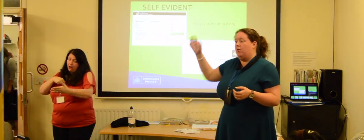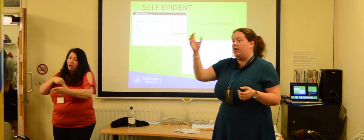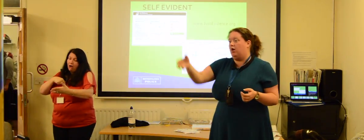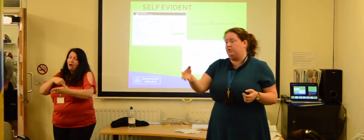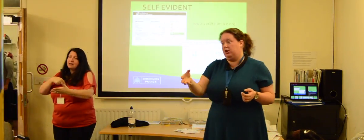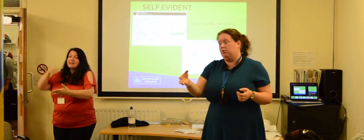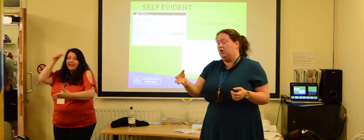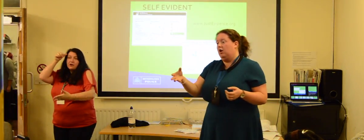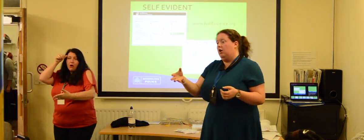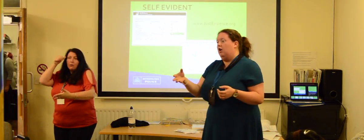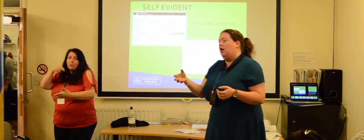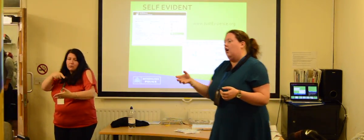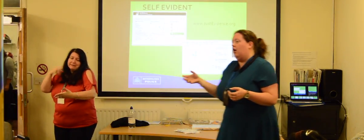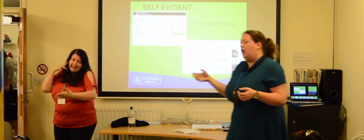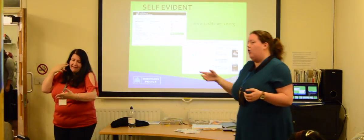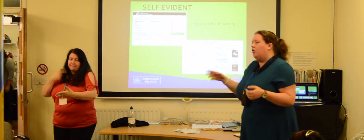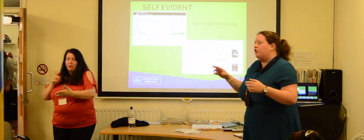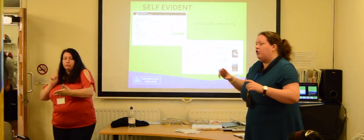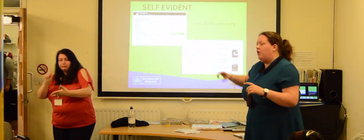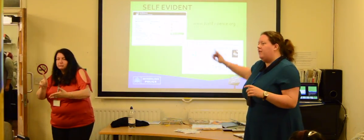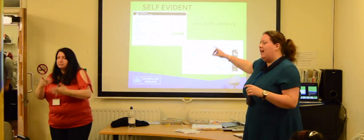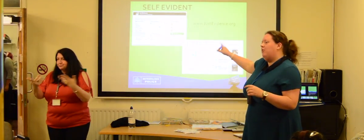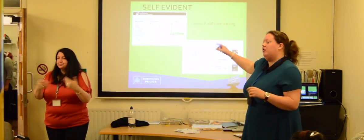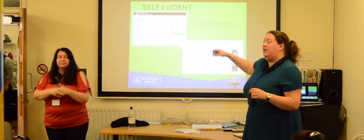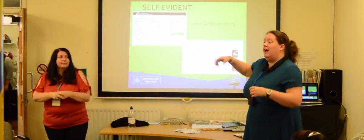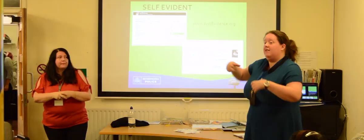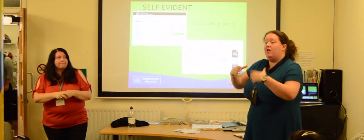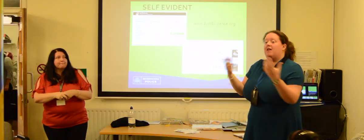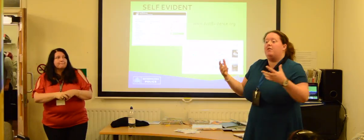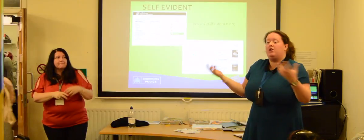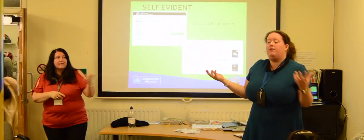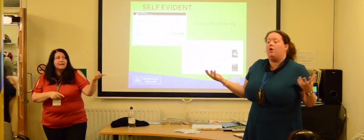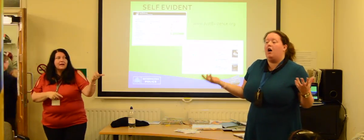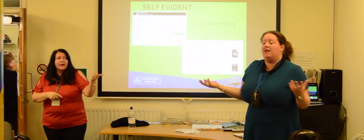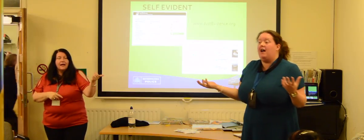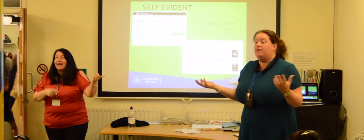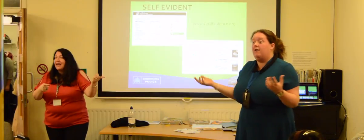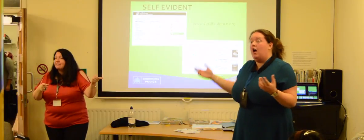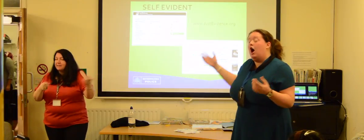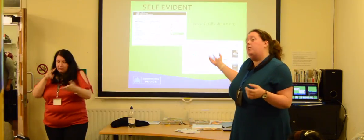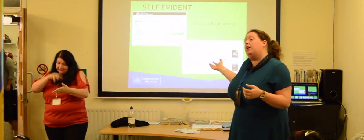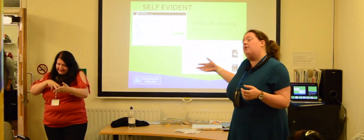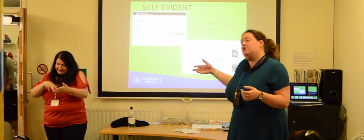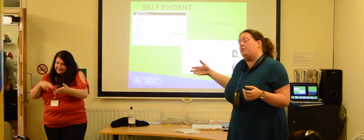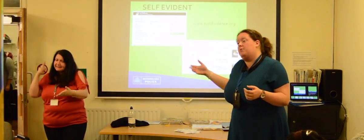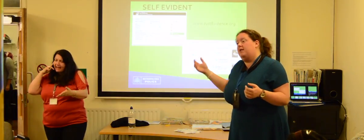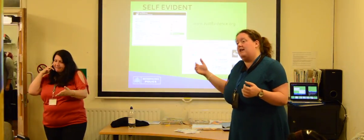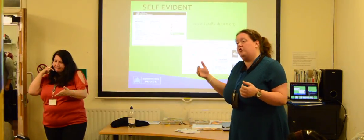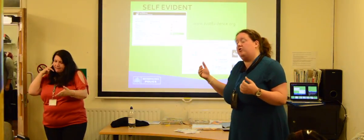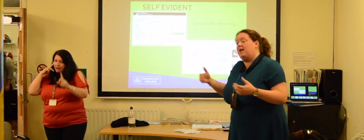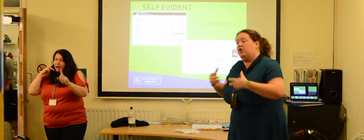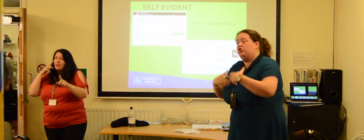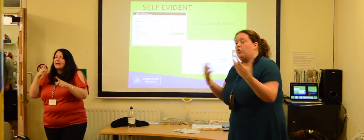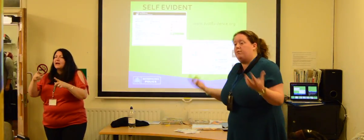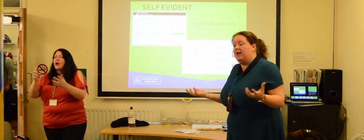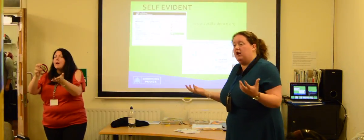information before they come to you. Also should hopefully allow us to realise that, for example, that you are deaf, and we can arrange an appointment in a day or